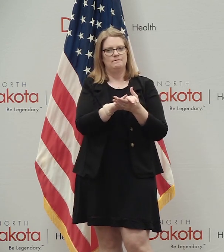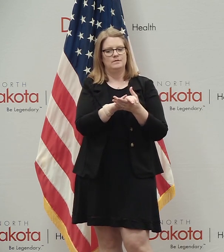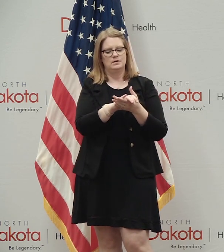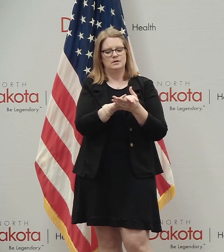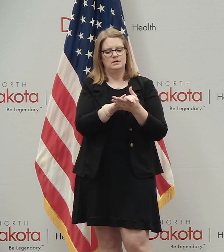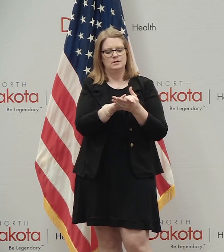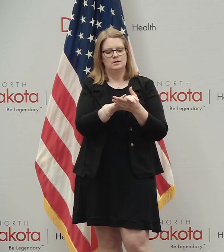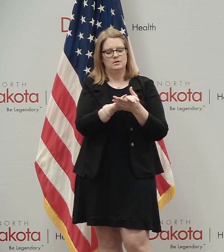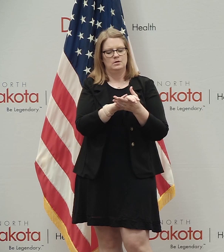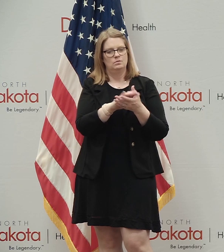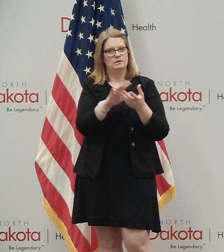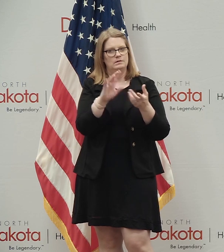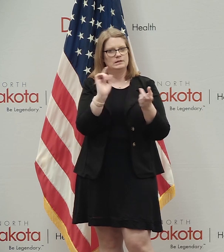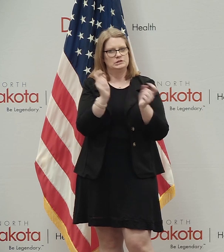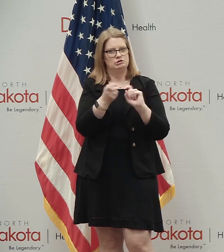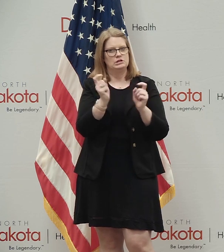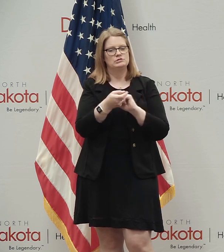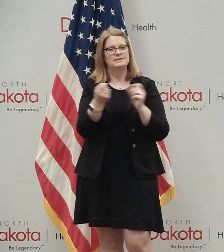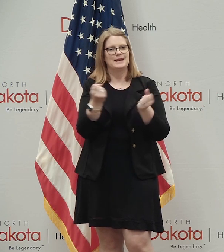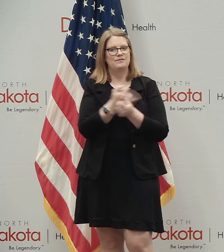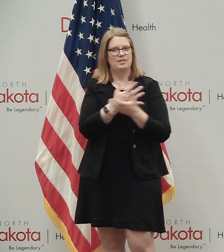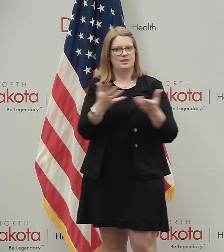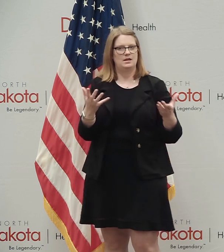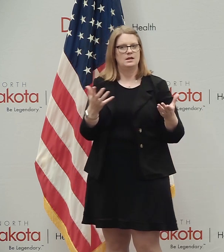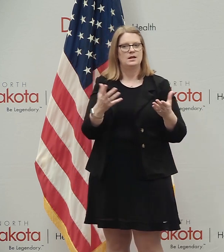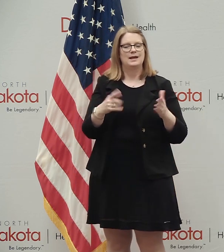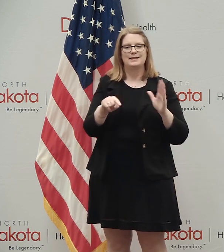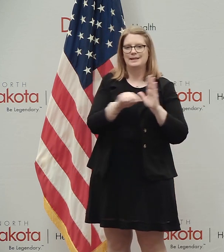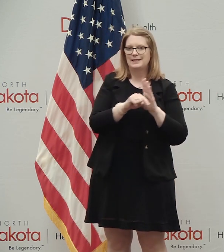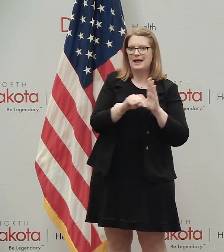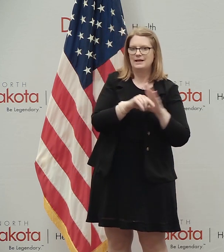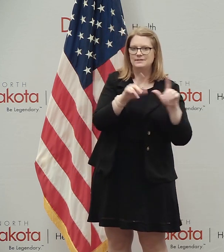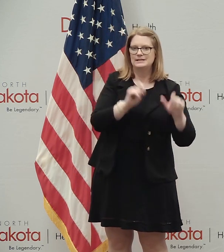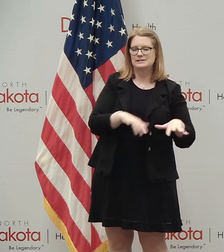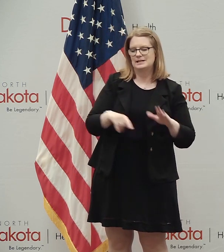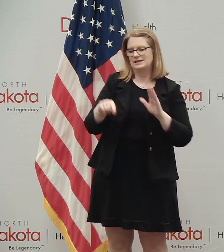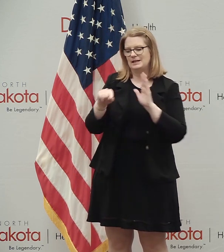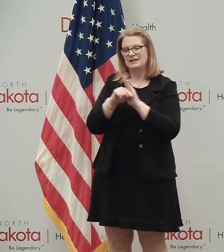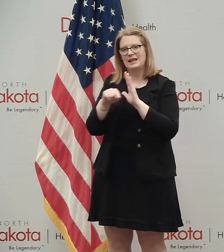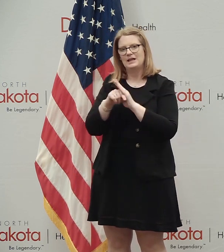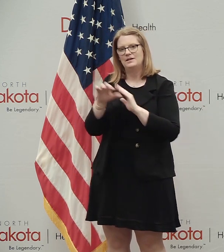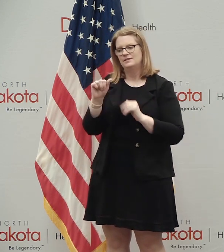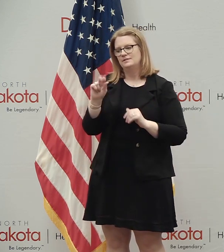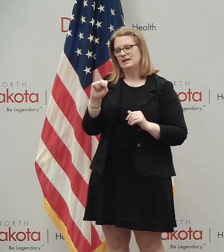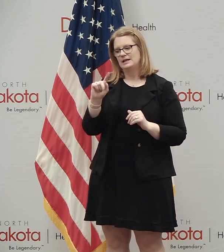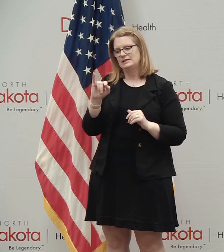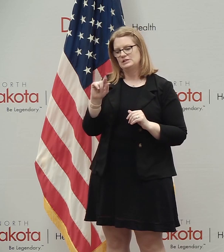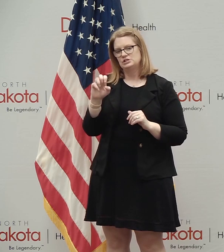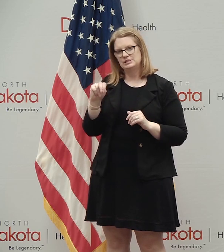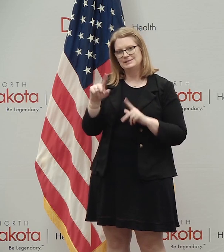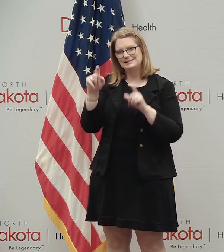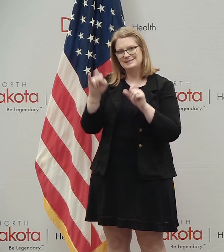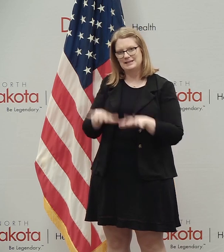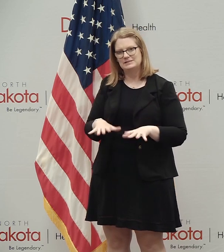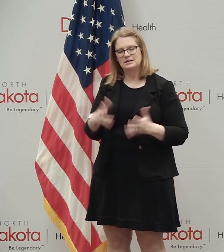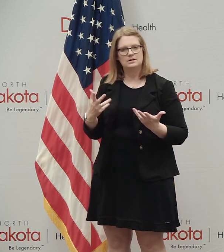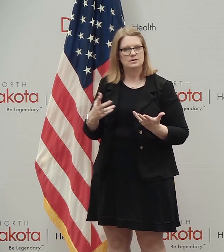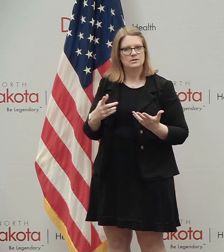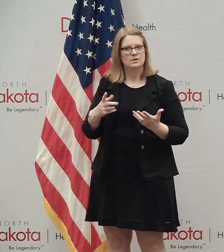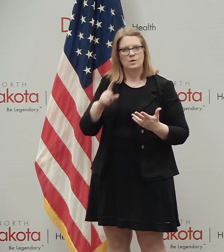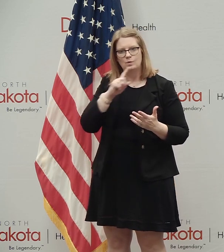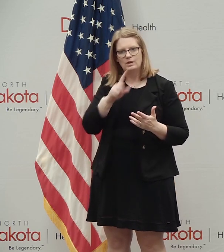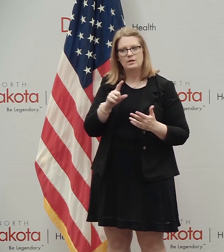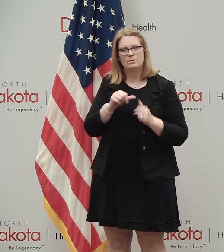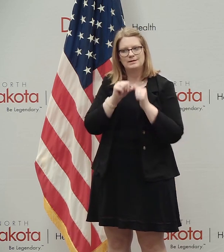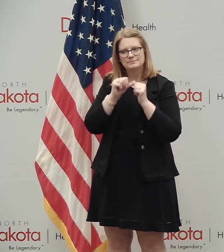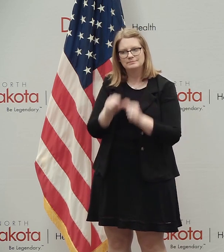with all the changes and everything going on and the lack of testing and the lack of antigen testing that we had early on, that we just want to keep scrubbing